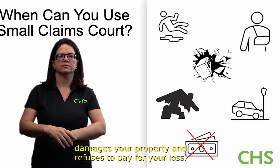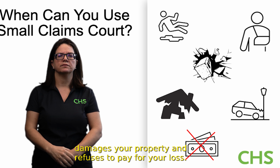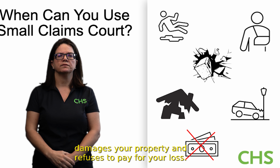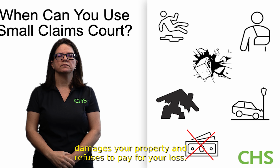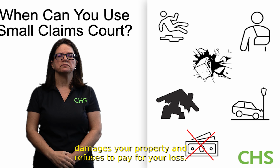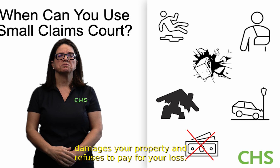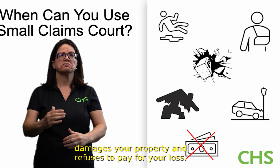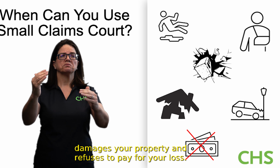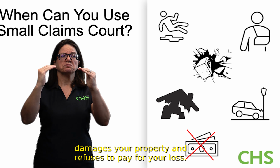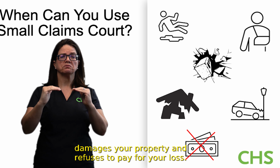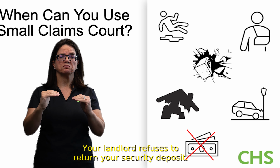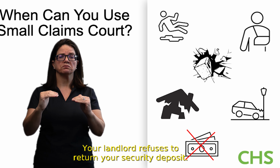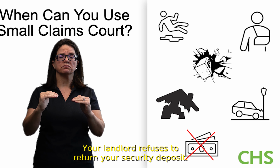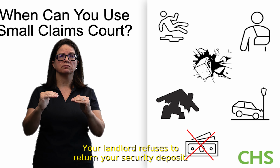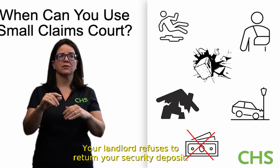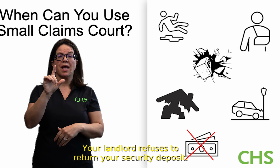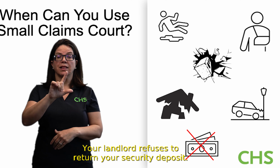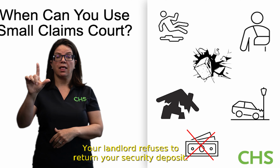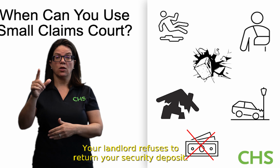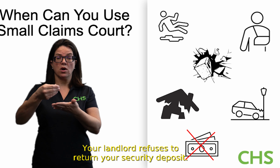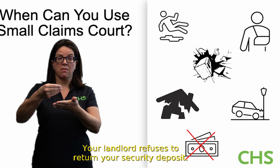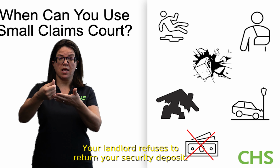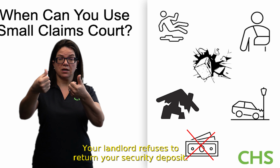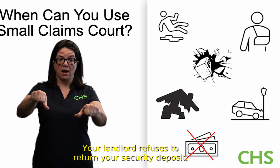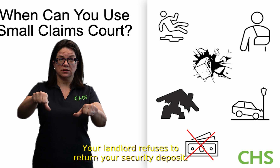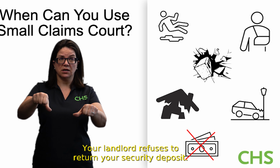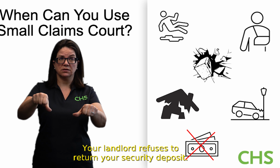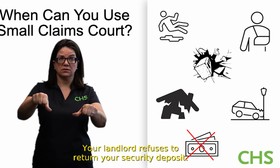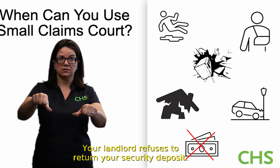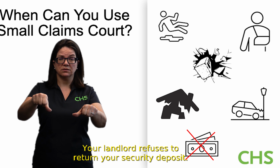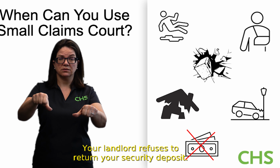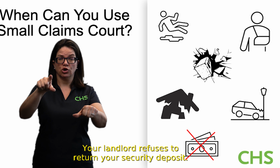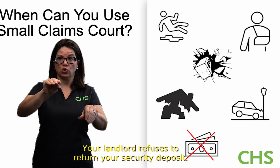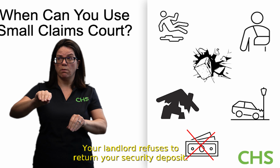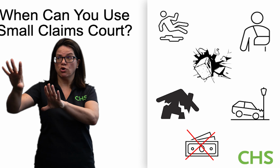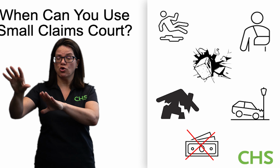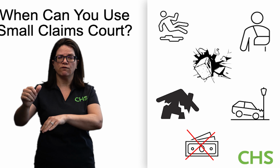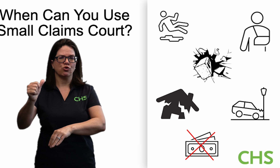loss. Your landlord refuses to return your security deposit.